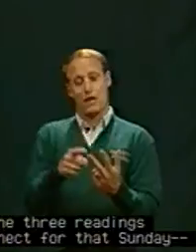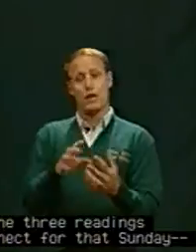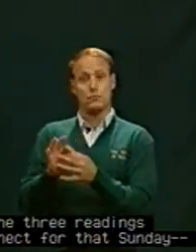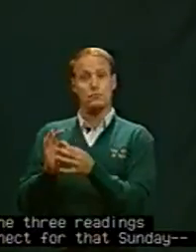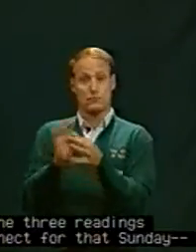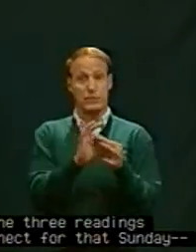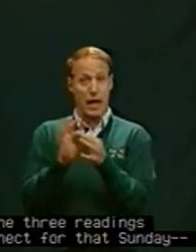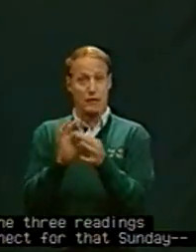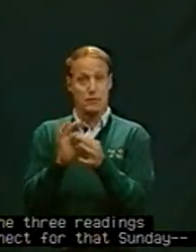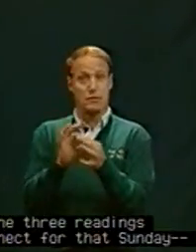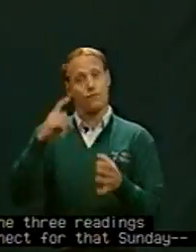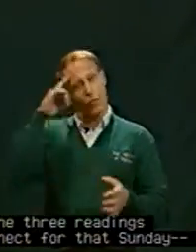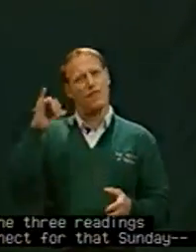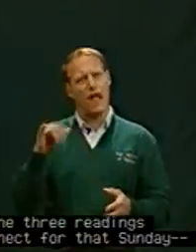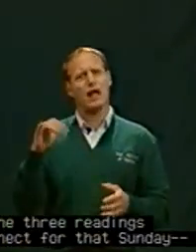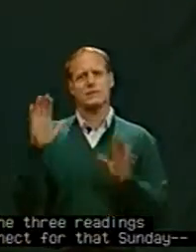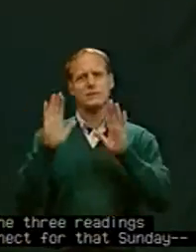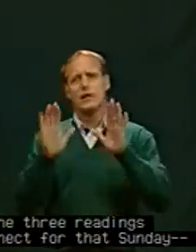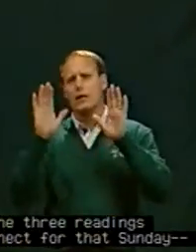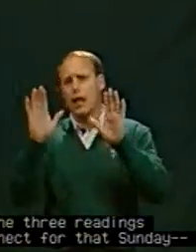The 3 readings connect for that Sunday.